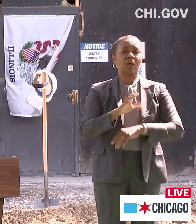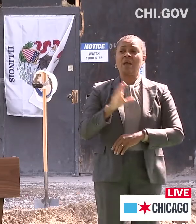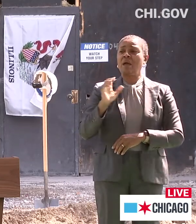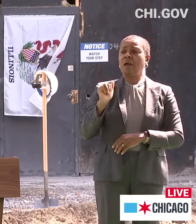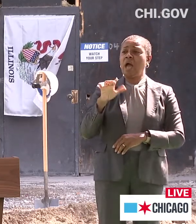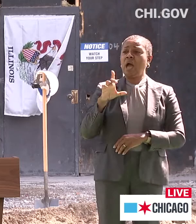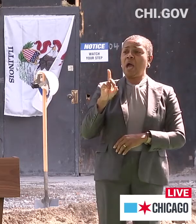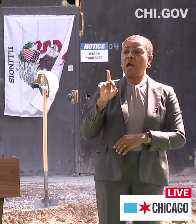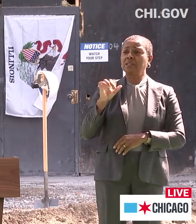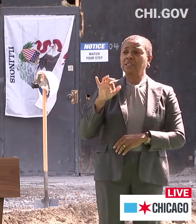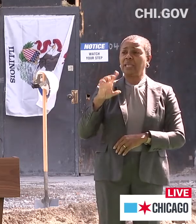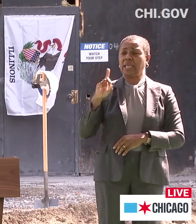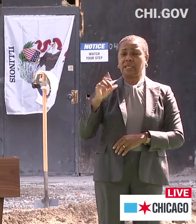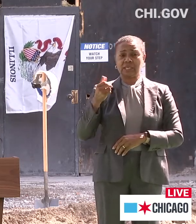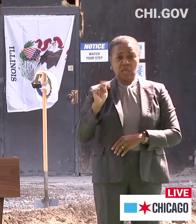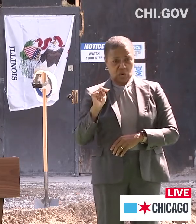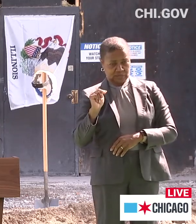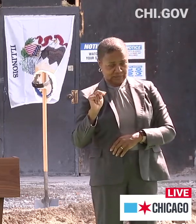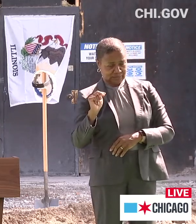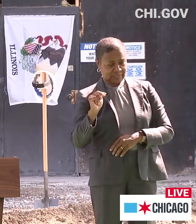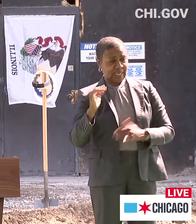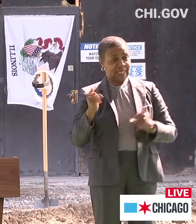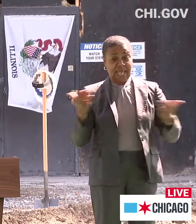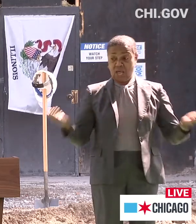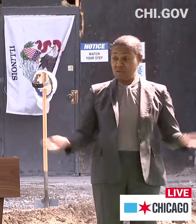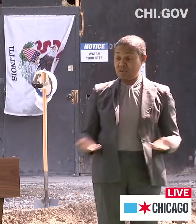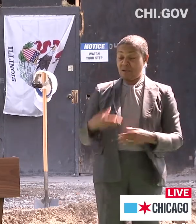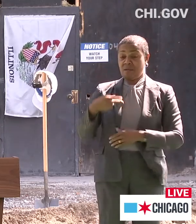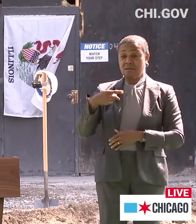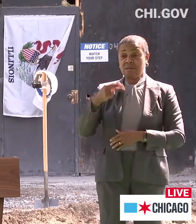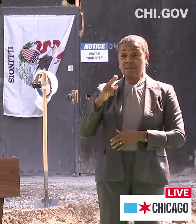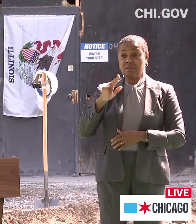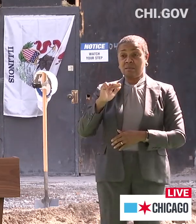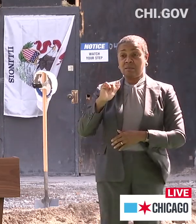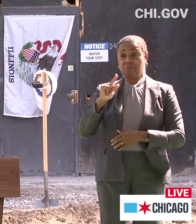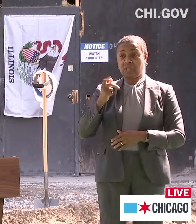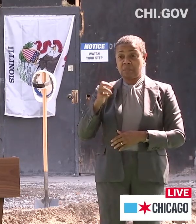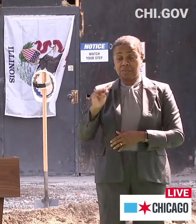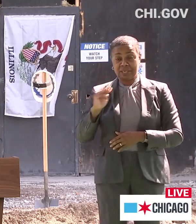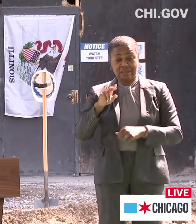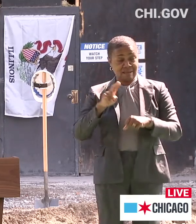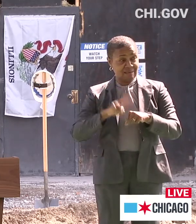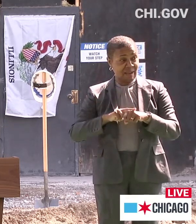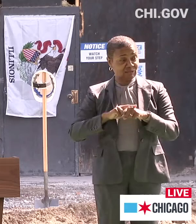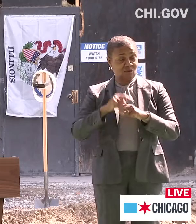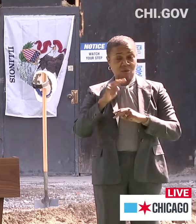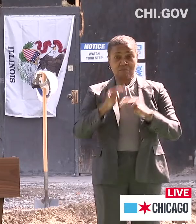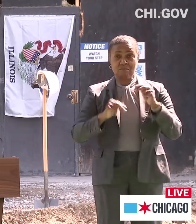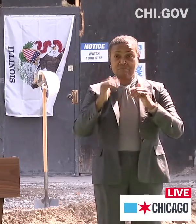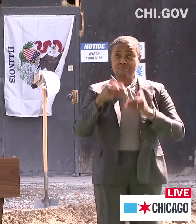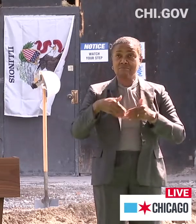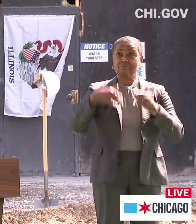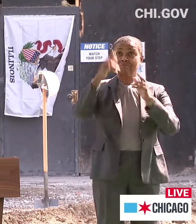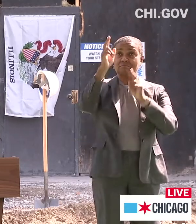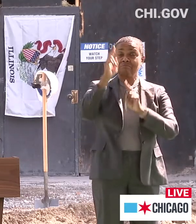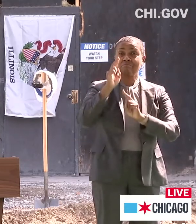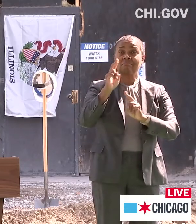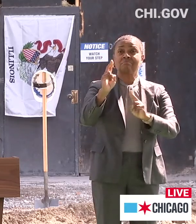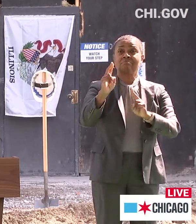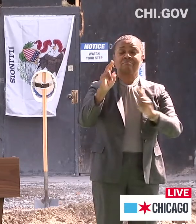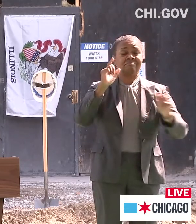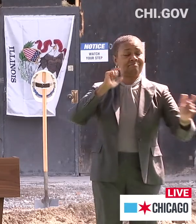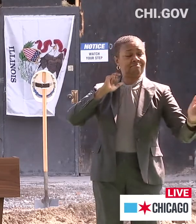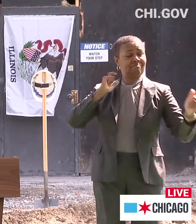Gardens. And now we're here at the Pullman National Monument, continuing to transform the lives of people throughout communities of